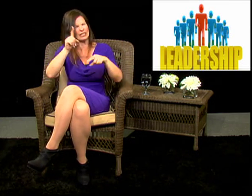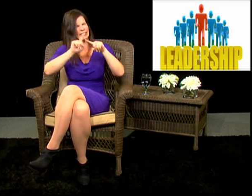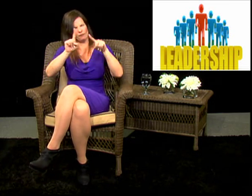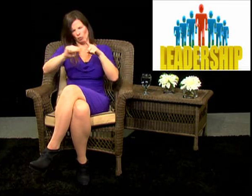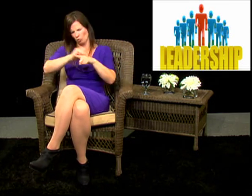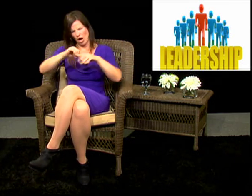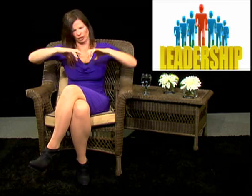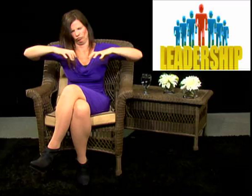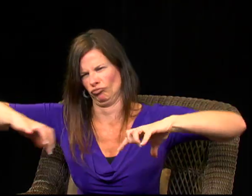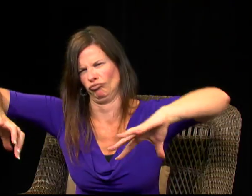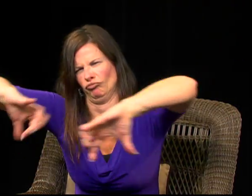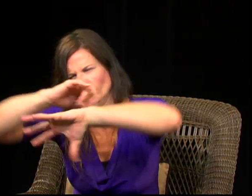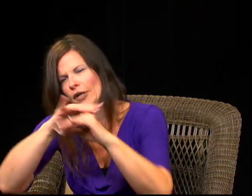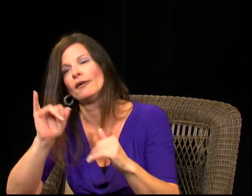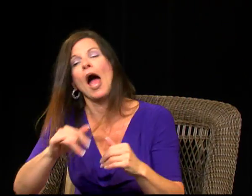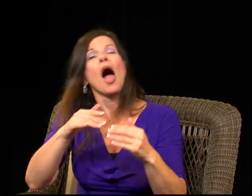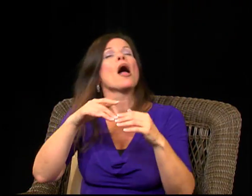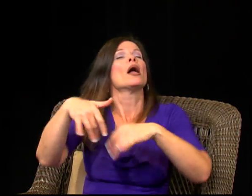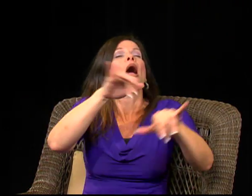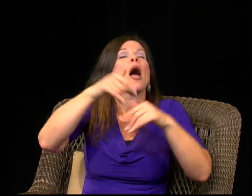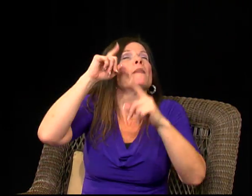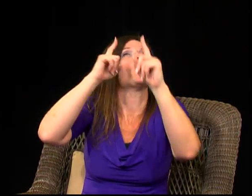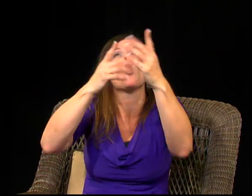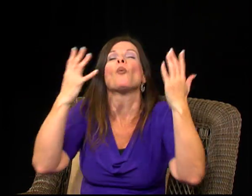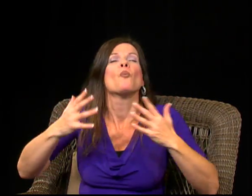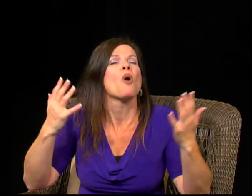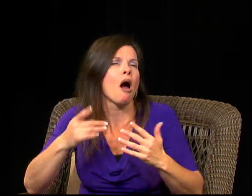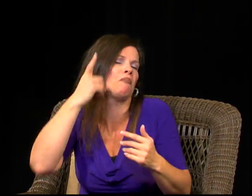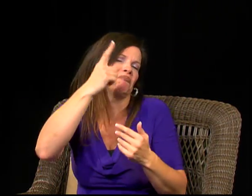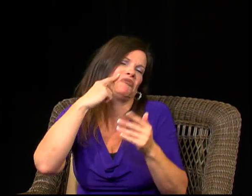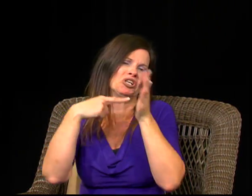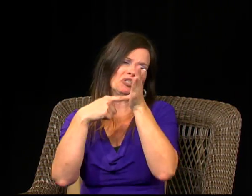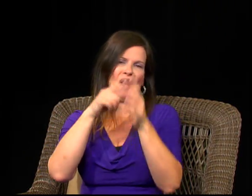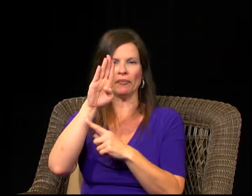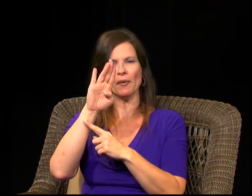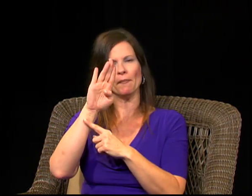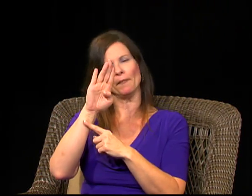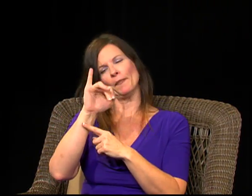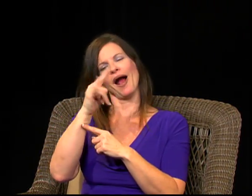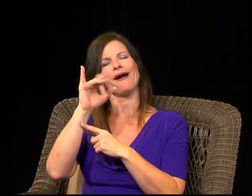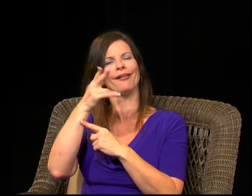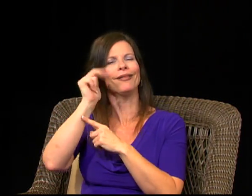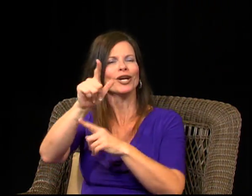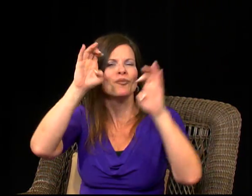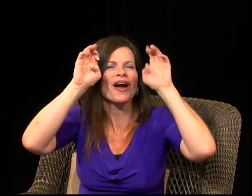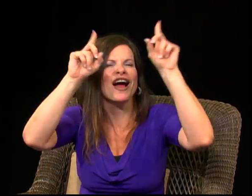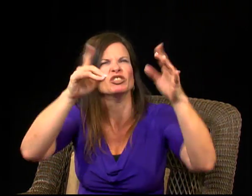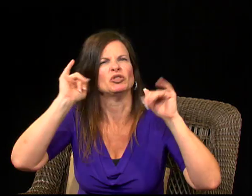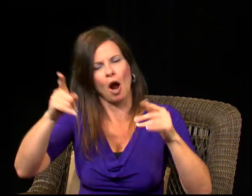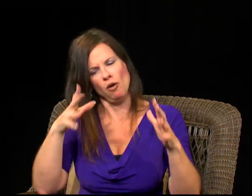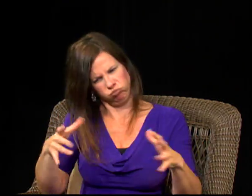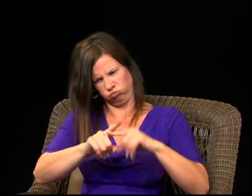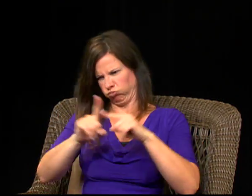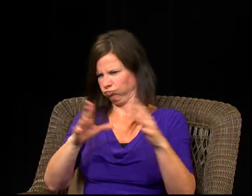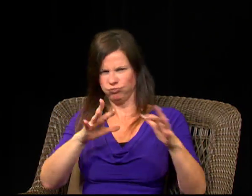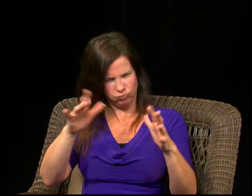And instead of finding unity and believing in a common goal and supporting each other, which really could be, for example, right now, bilingual